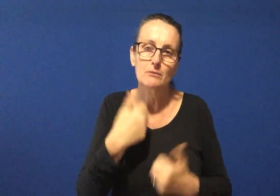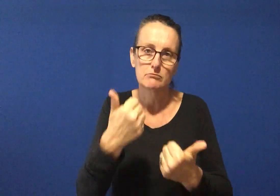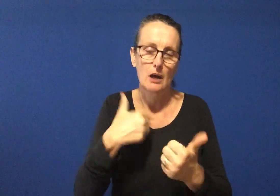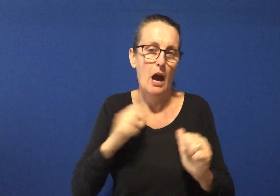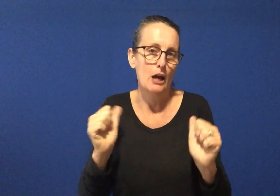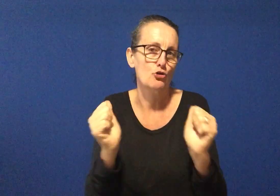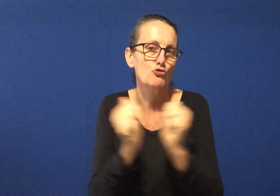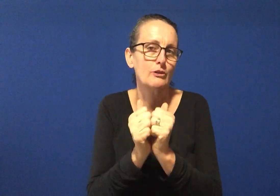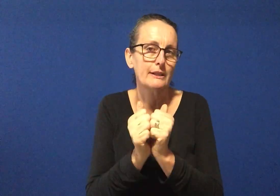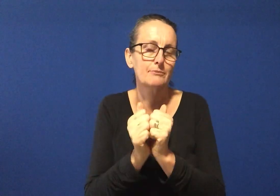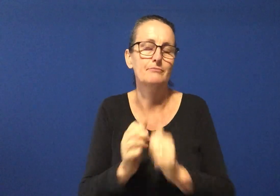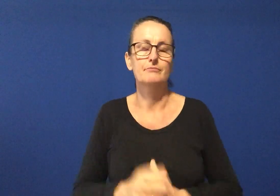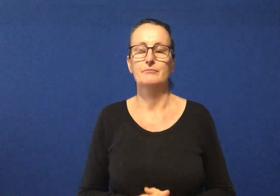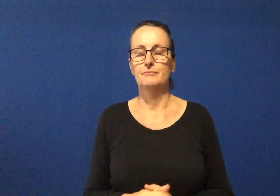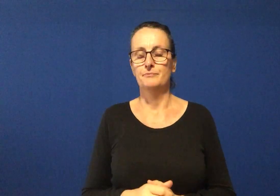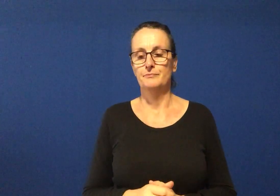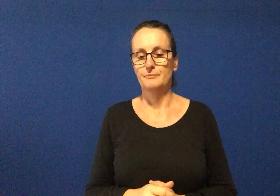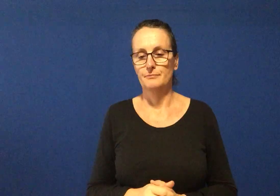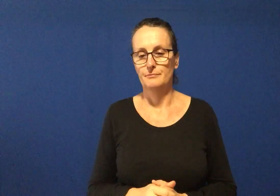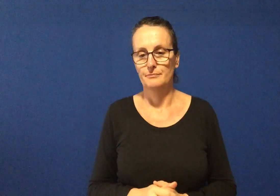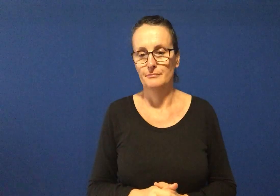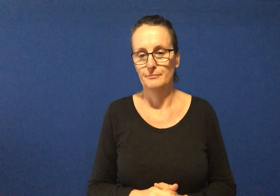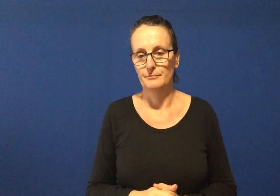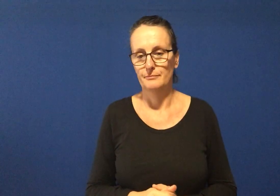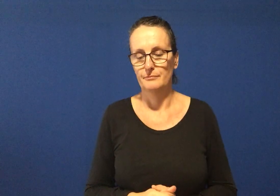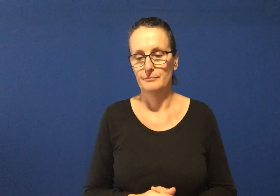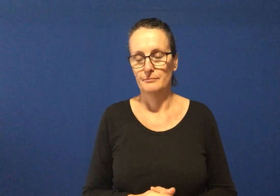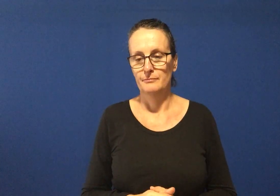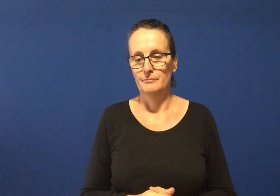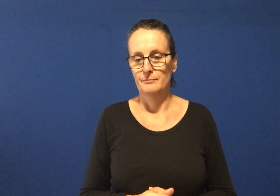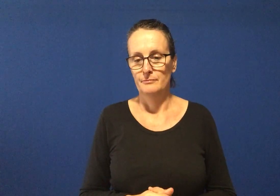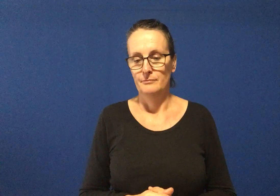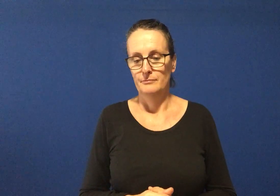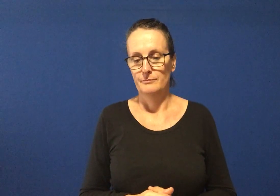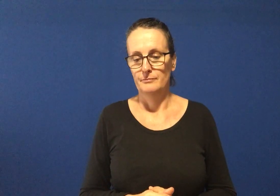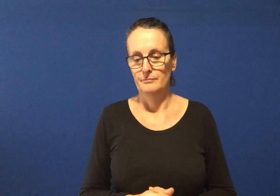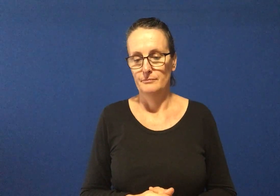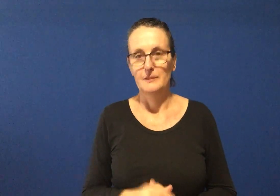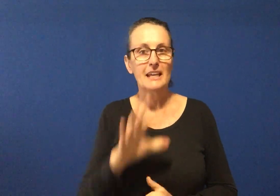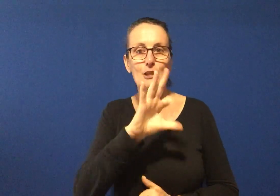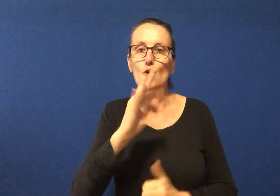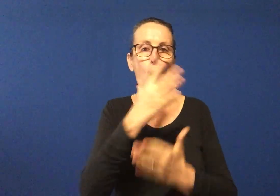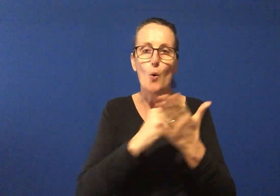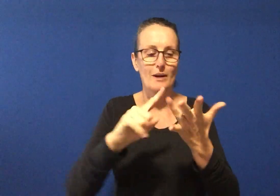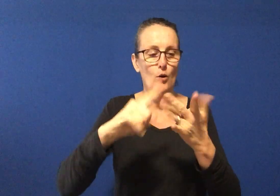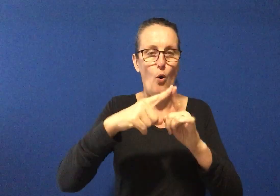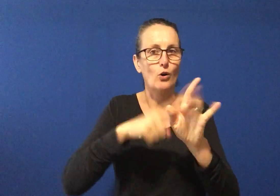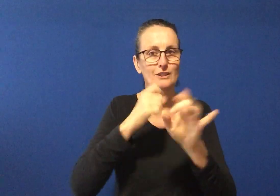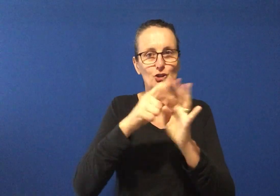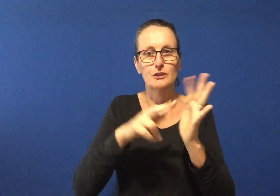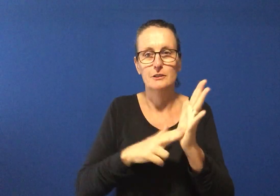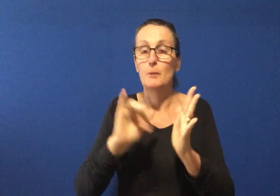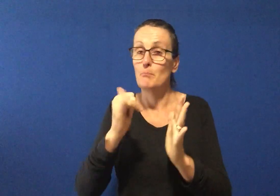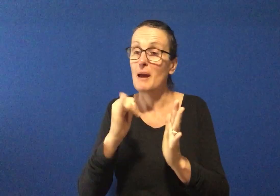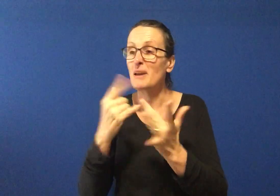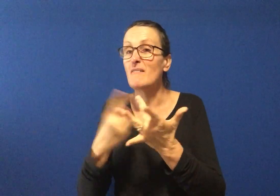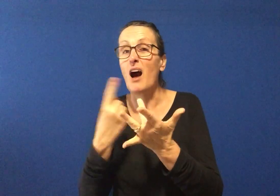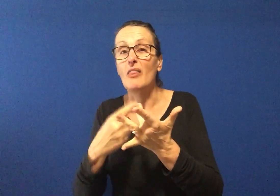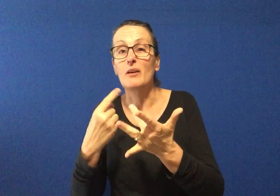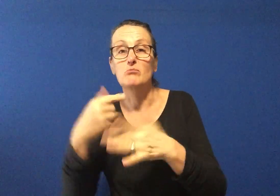Tony, and we take that on notice that it's not just oxygen levels and it may be too simplistic, and some people